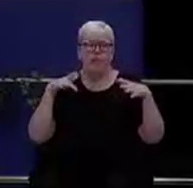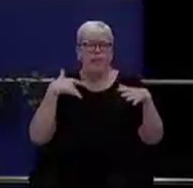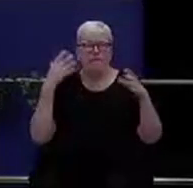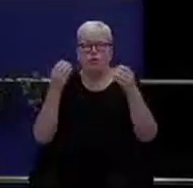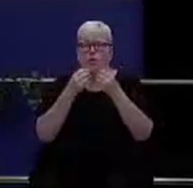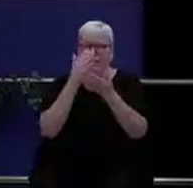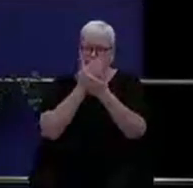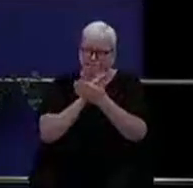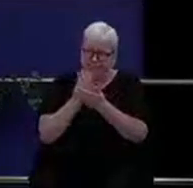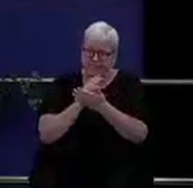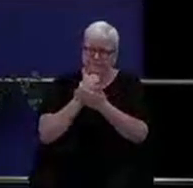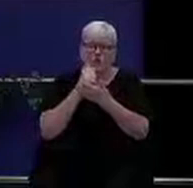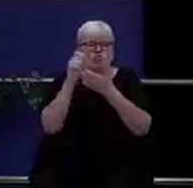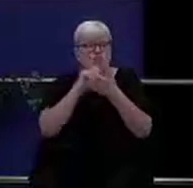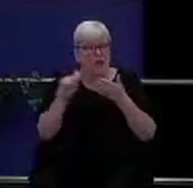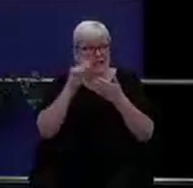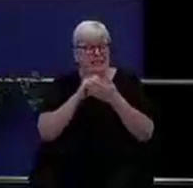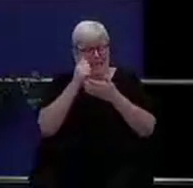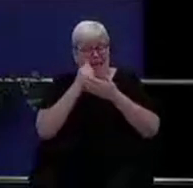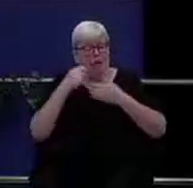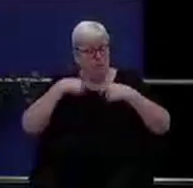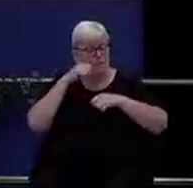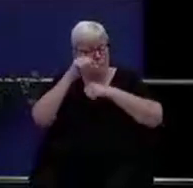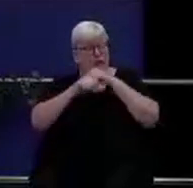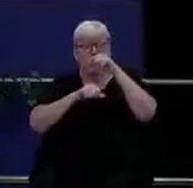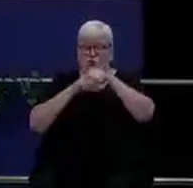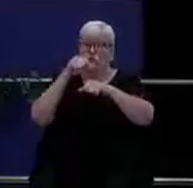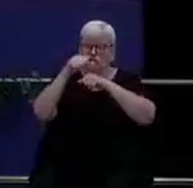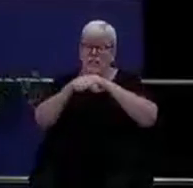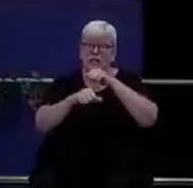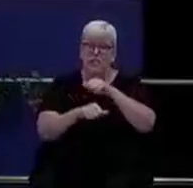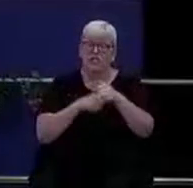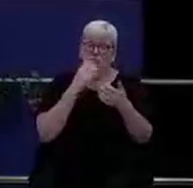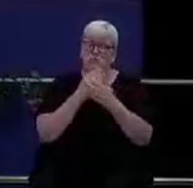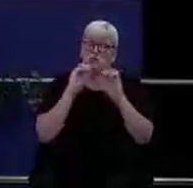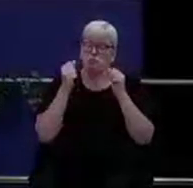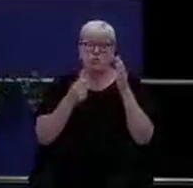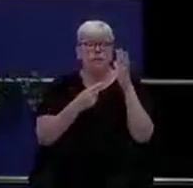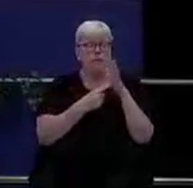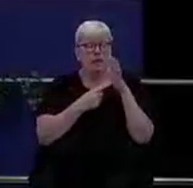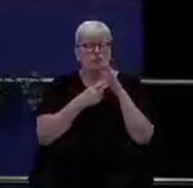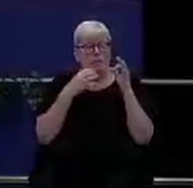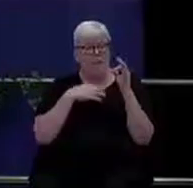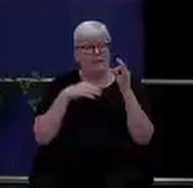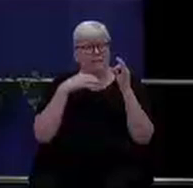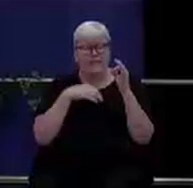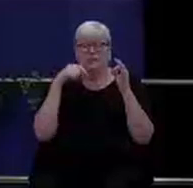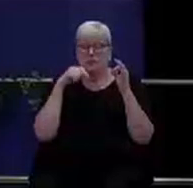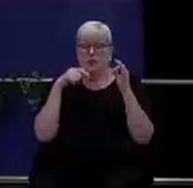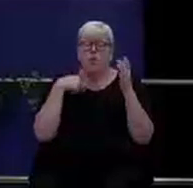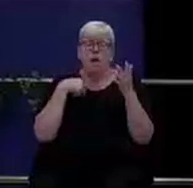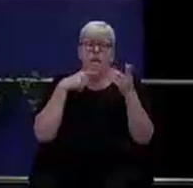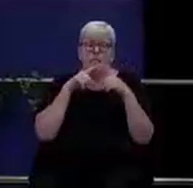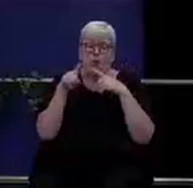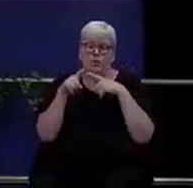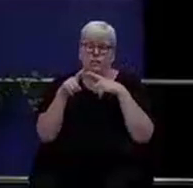in that process. And that is quite a lot of, that's one of the major threads of this narrative. But one of the